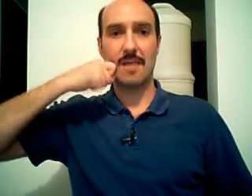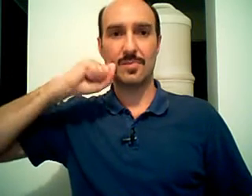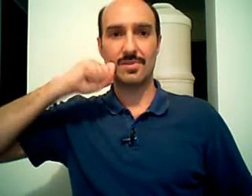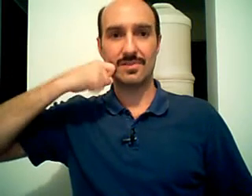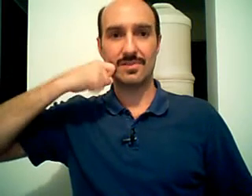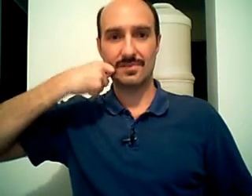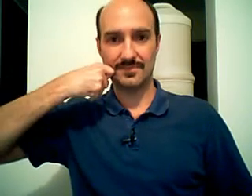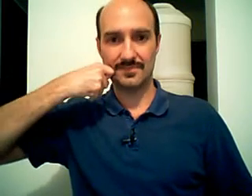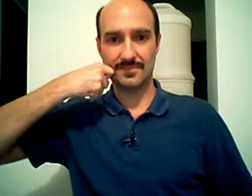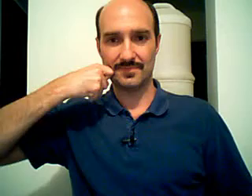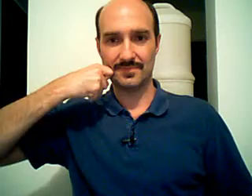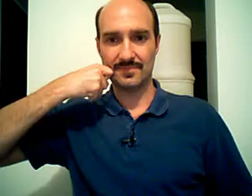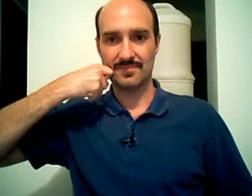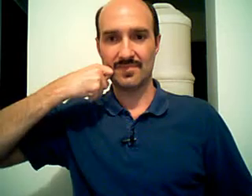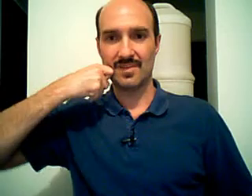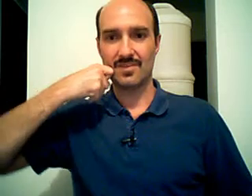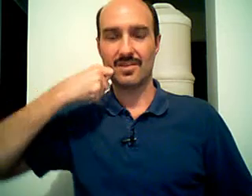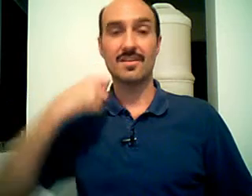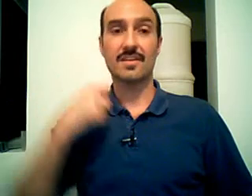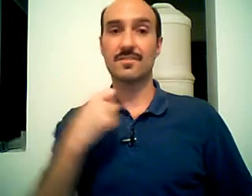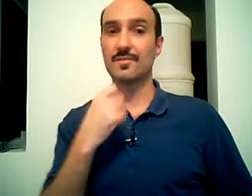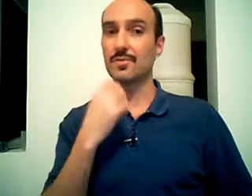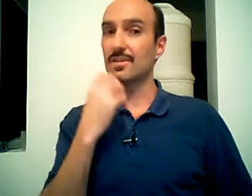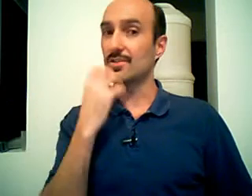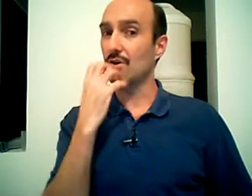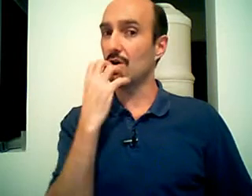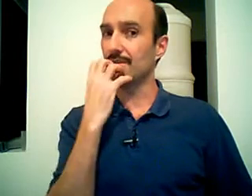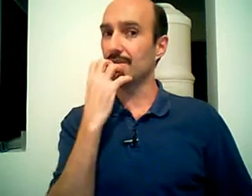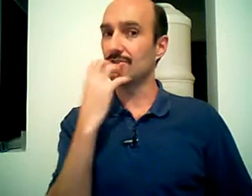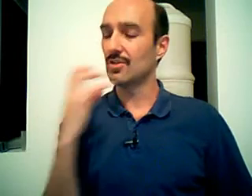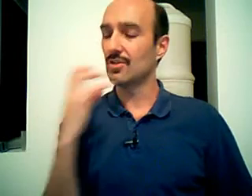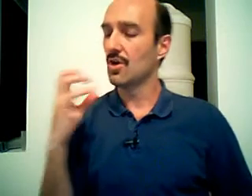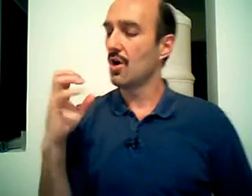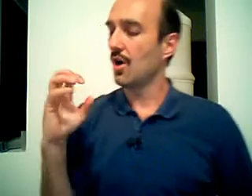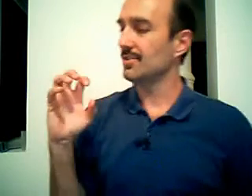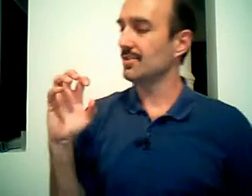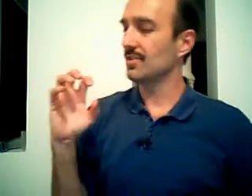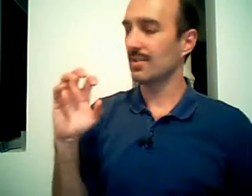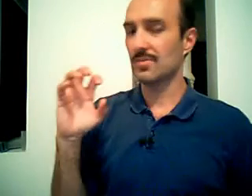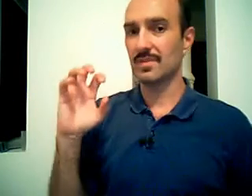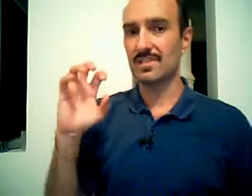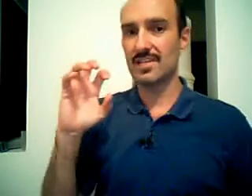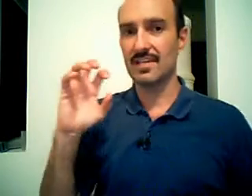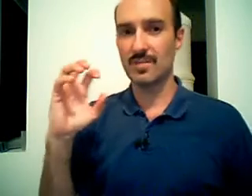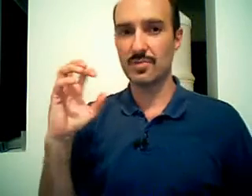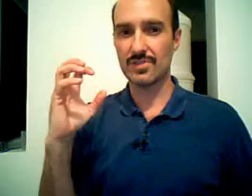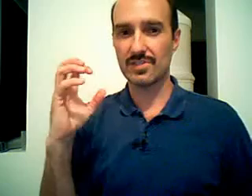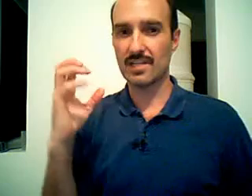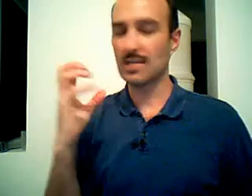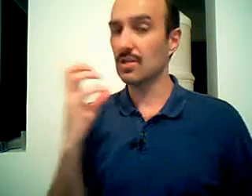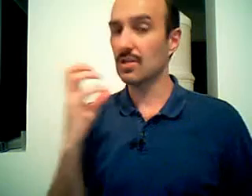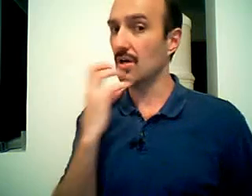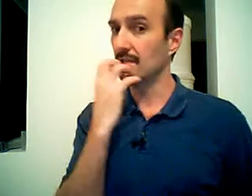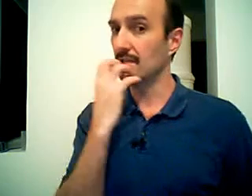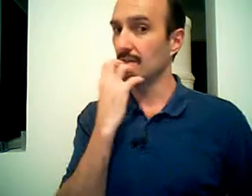apple. Okay, the next fruit is orange. Orange starts with this hand shape, which looks like a claw. You put